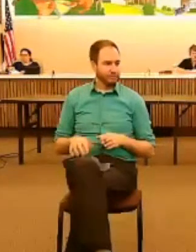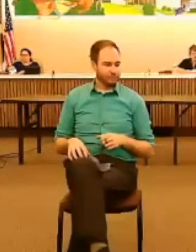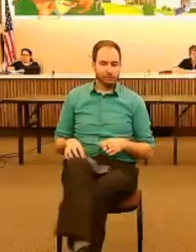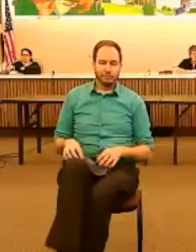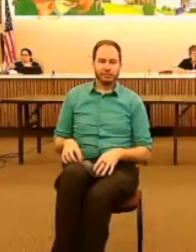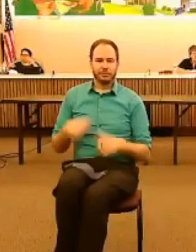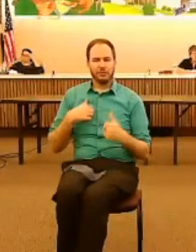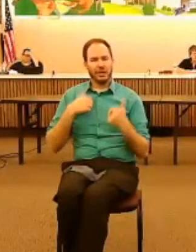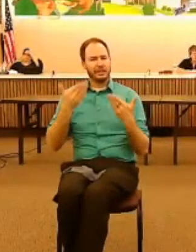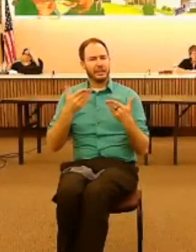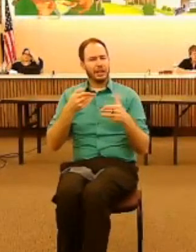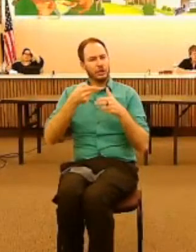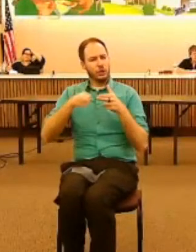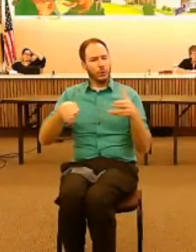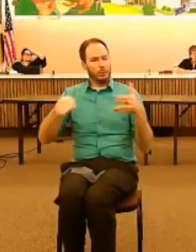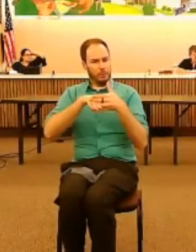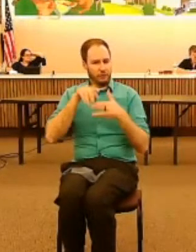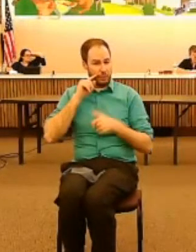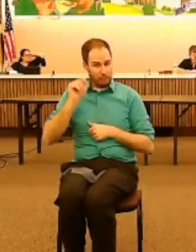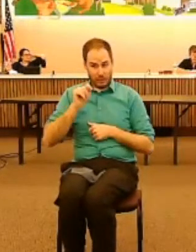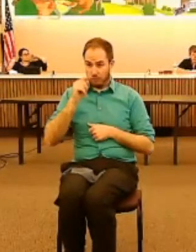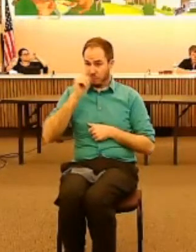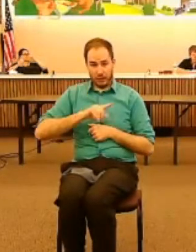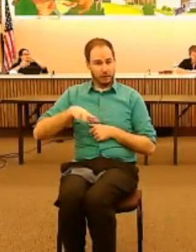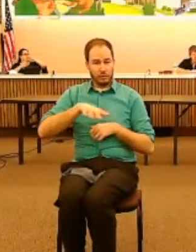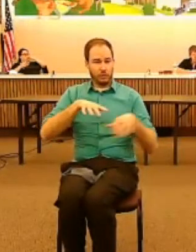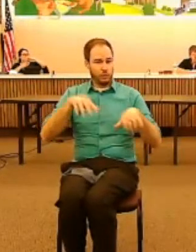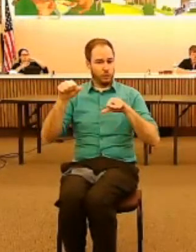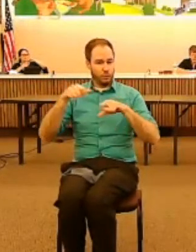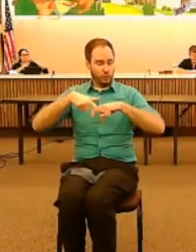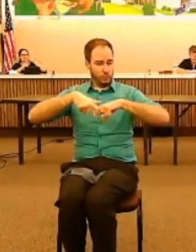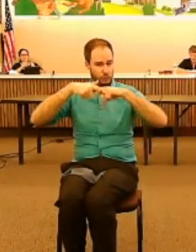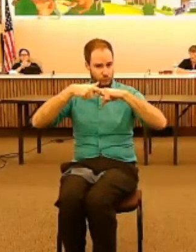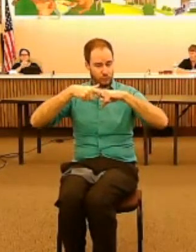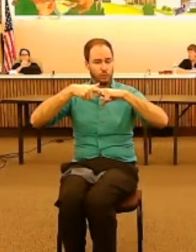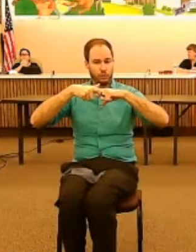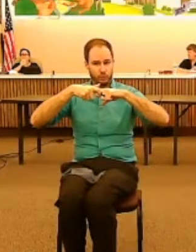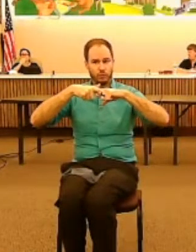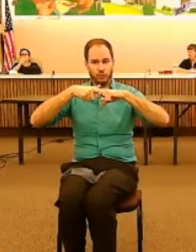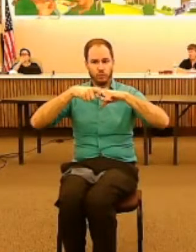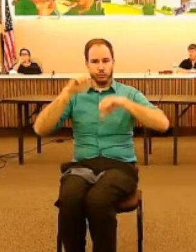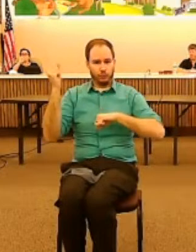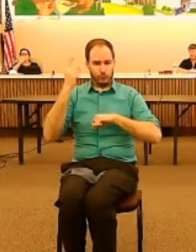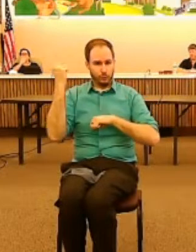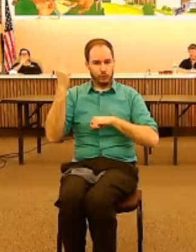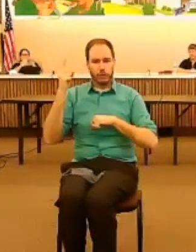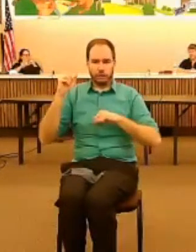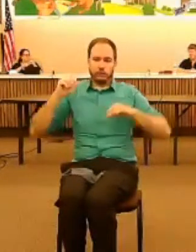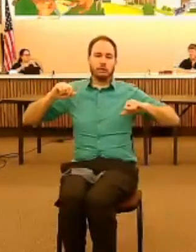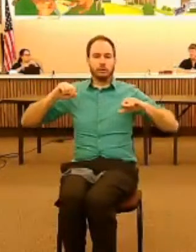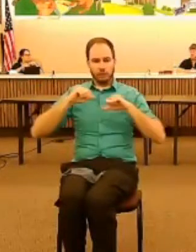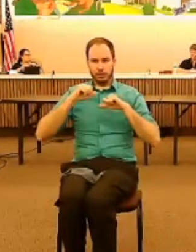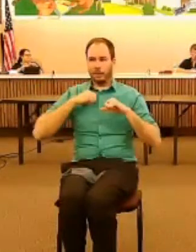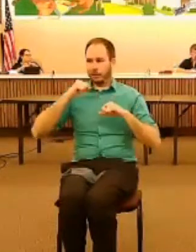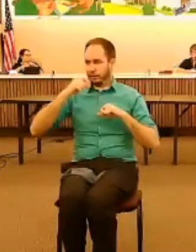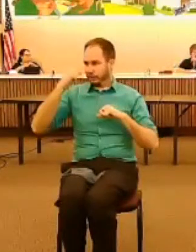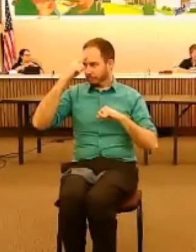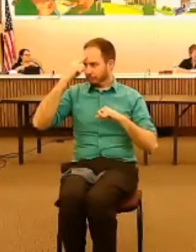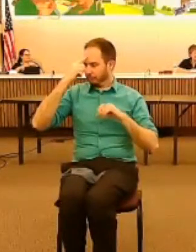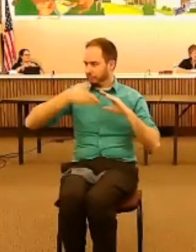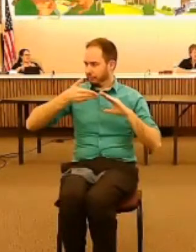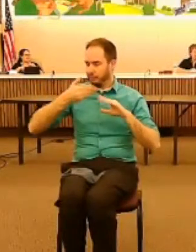do we take a short bio break? I think it's a great idea. And that will also allow me to get a charter, so I'll be able to read my